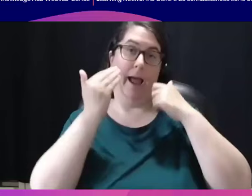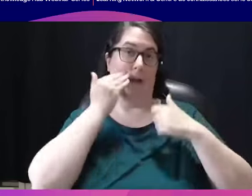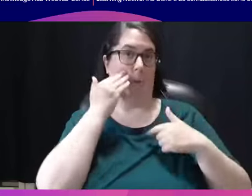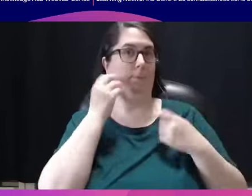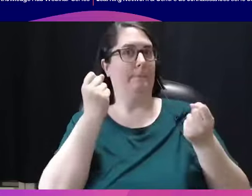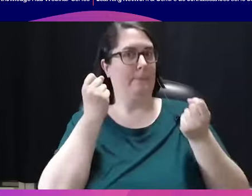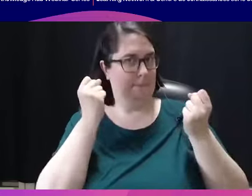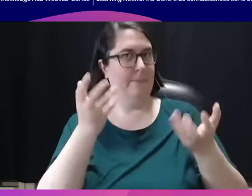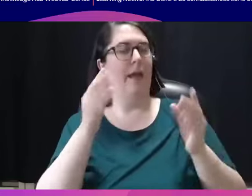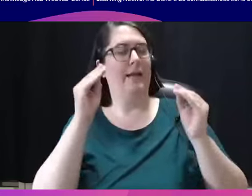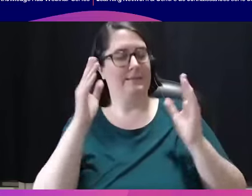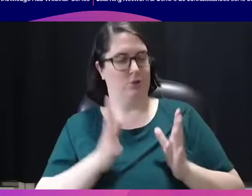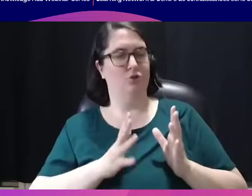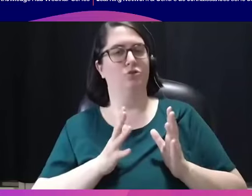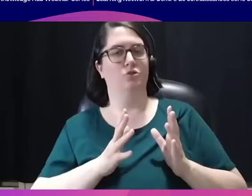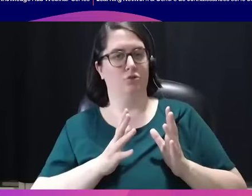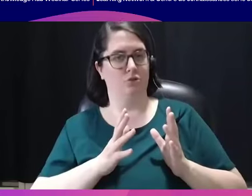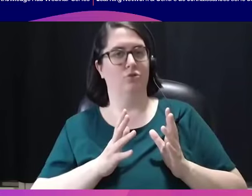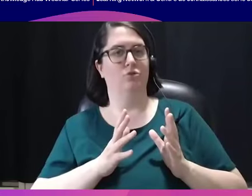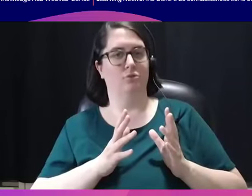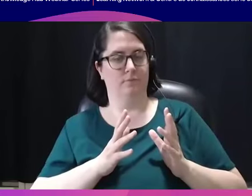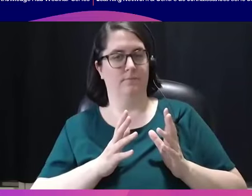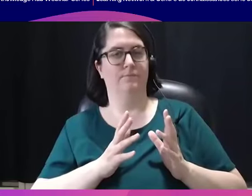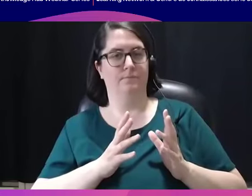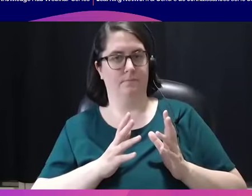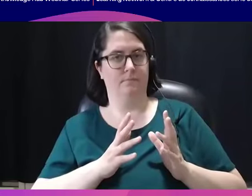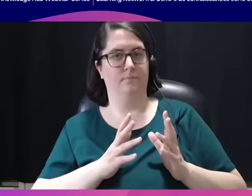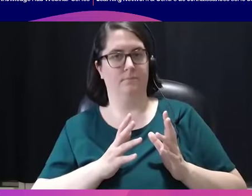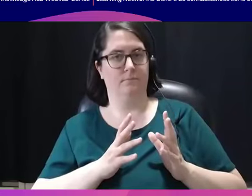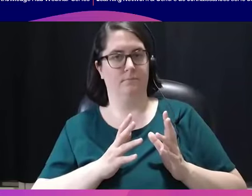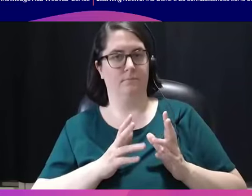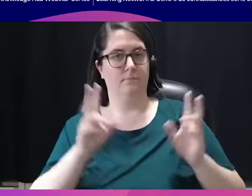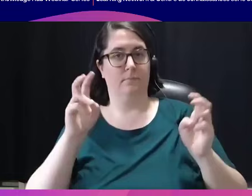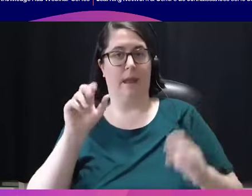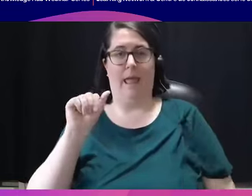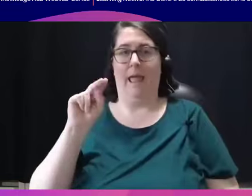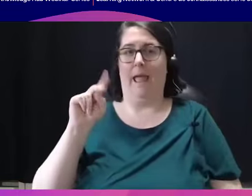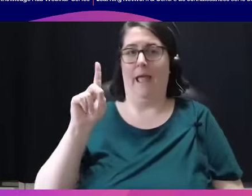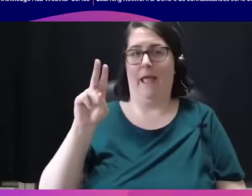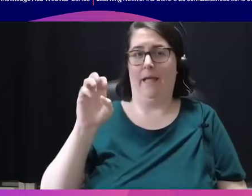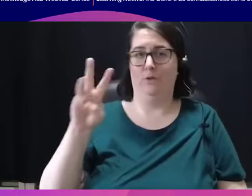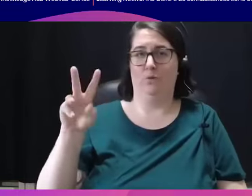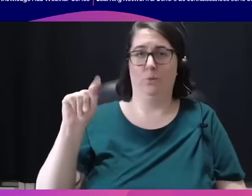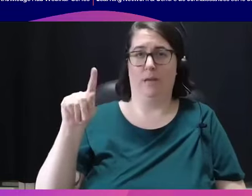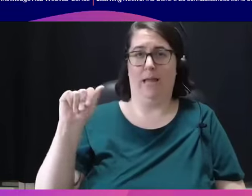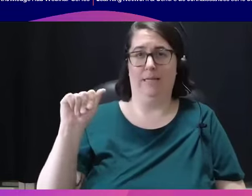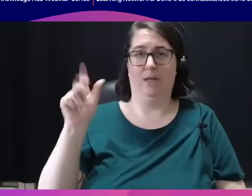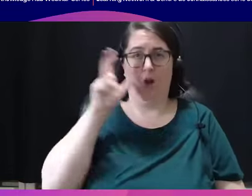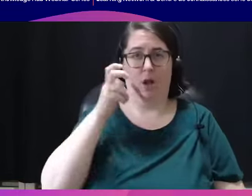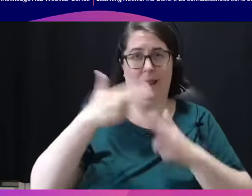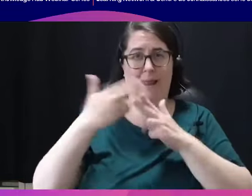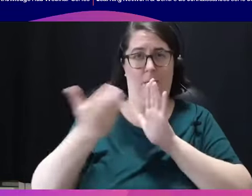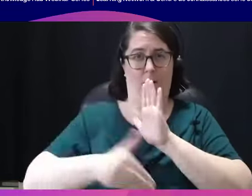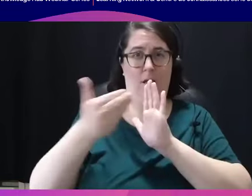many teachers have said that they have heard the name Andrew Tate in their classrooms so often, and they